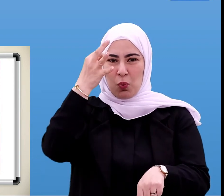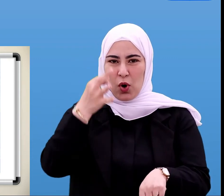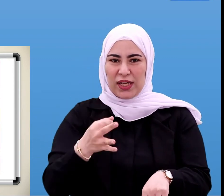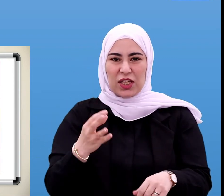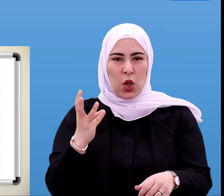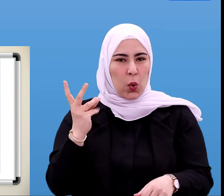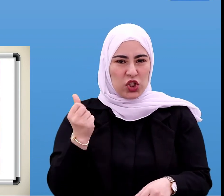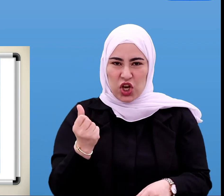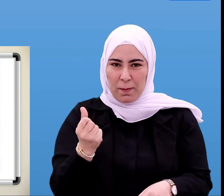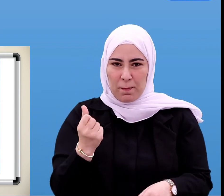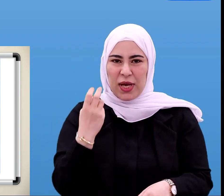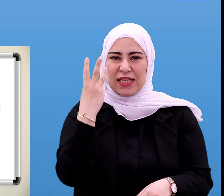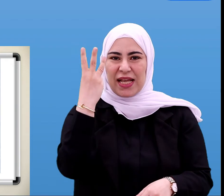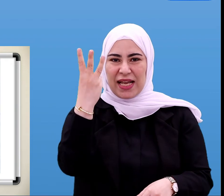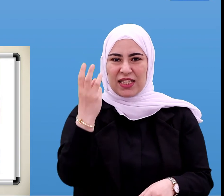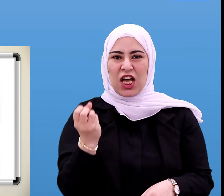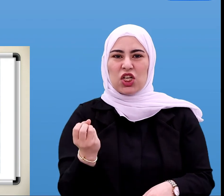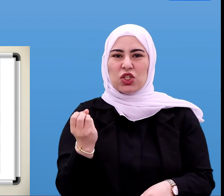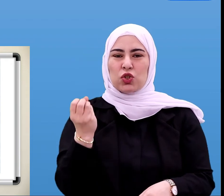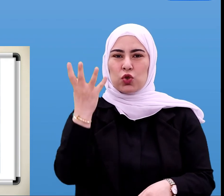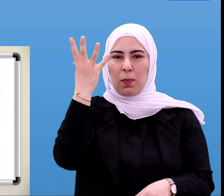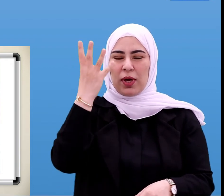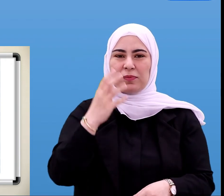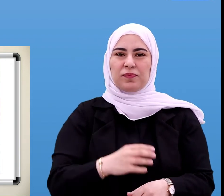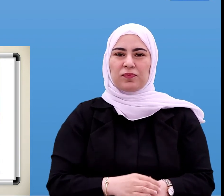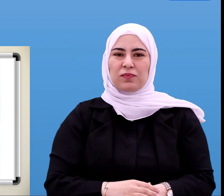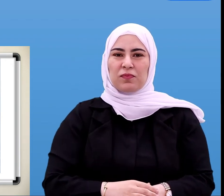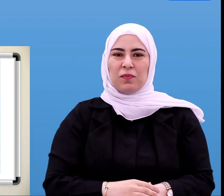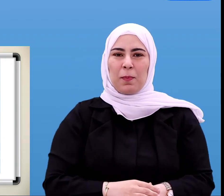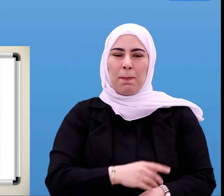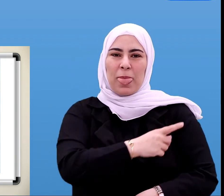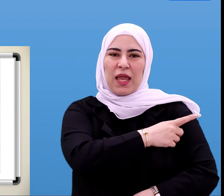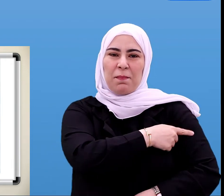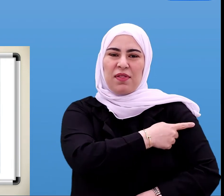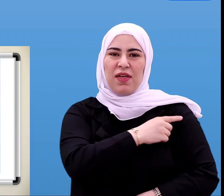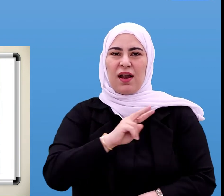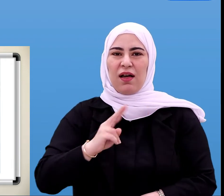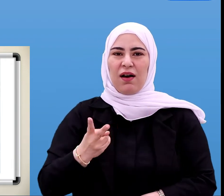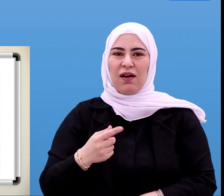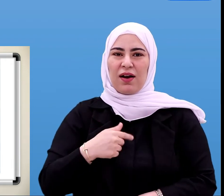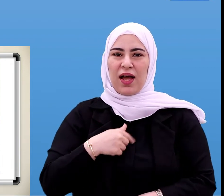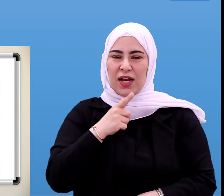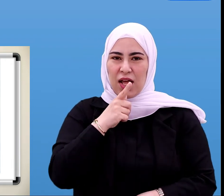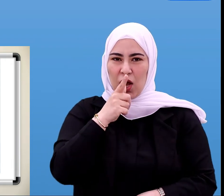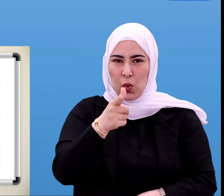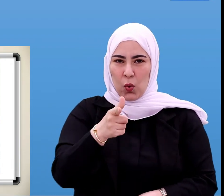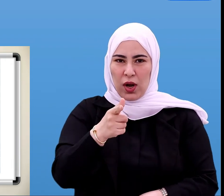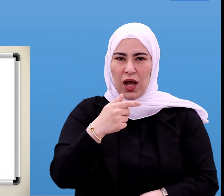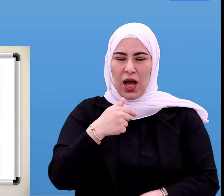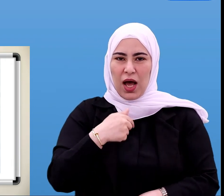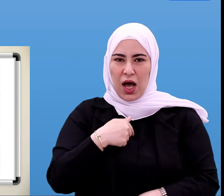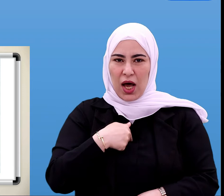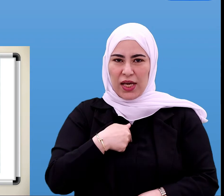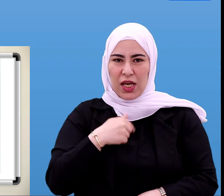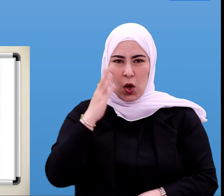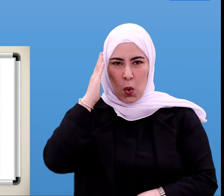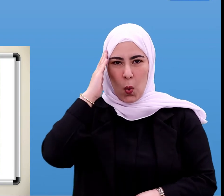a.m. Okay? Another example, when I say, I will meet my friends at the